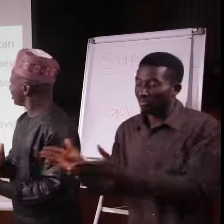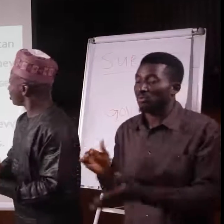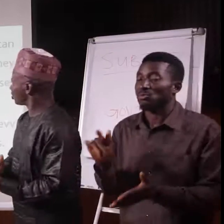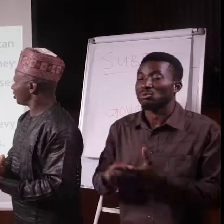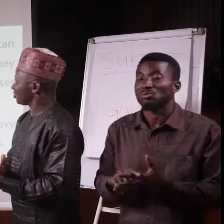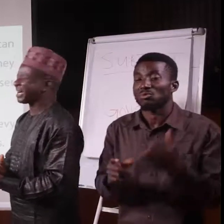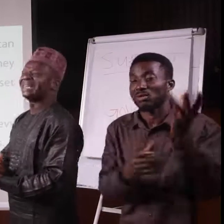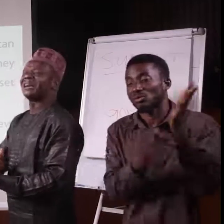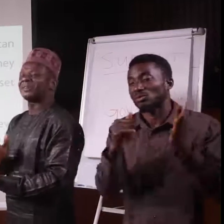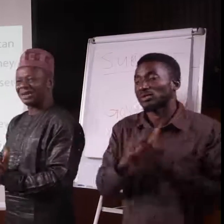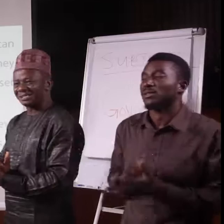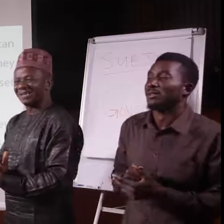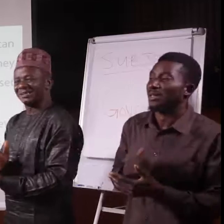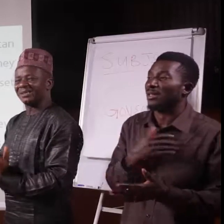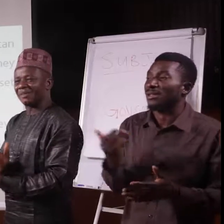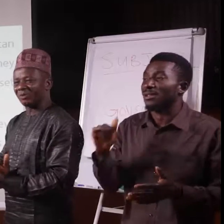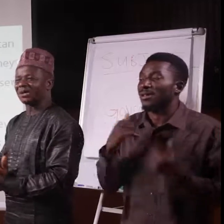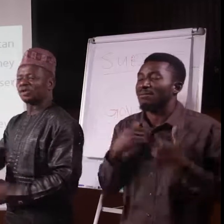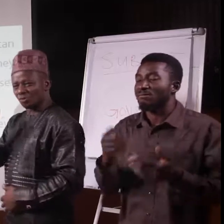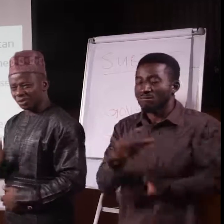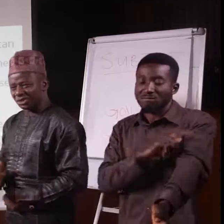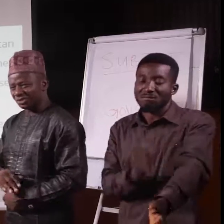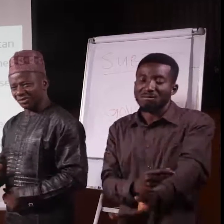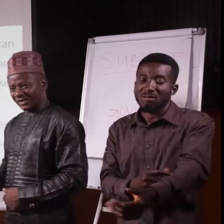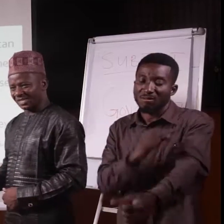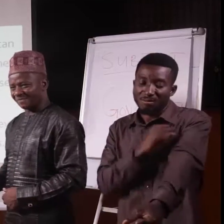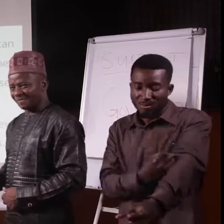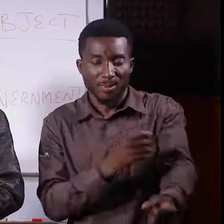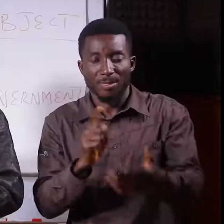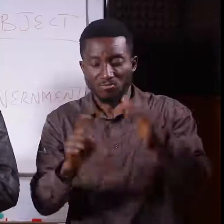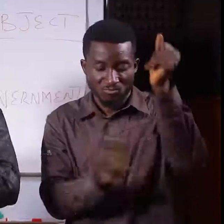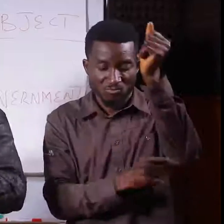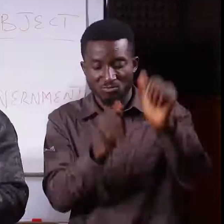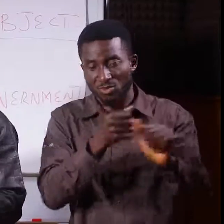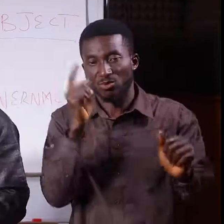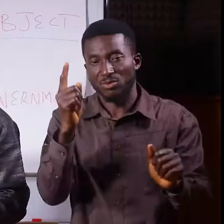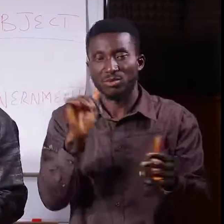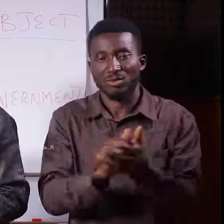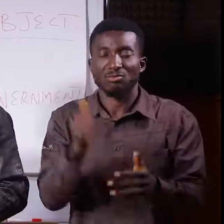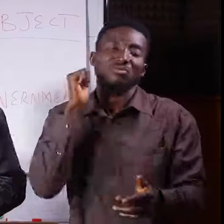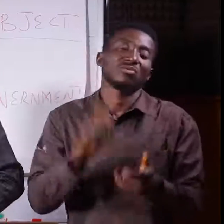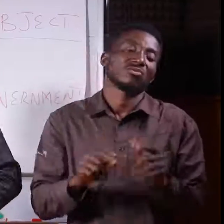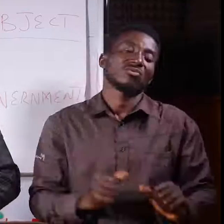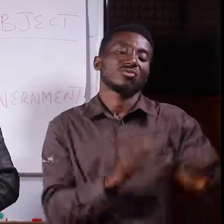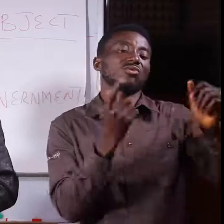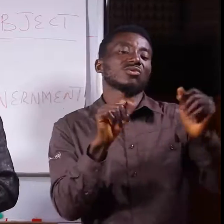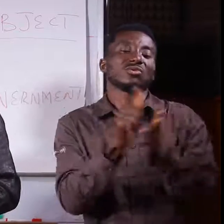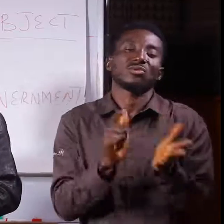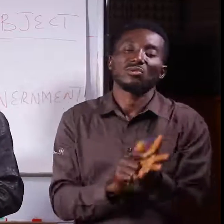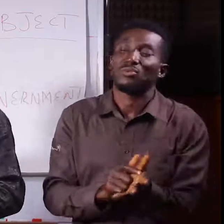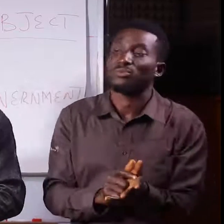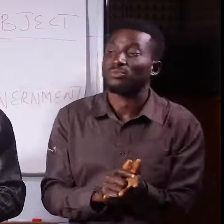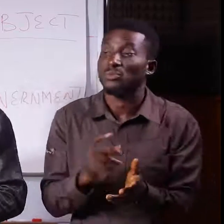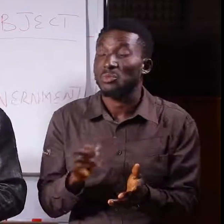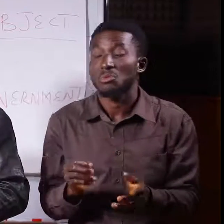to handle such issues, and they have the right and the legal power to punish offenders. They either levy them, fine them,